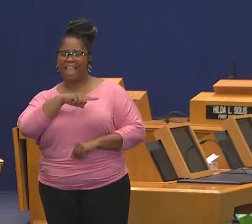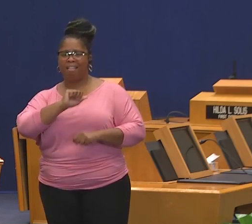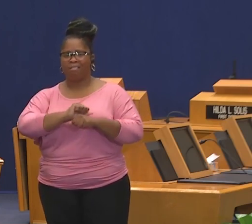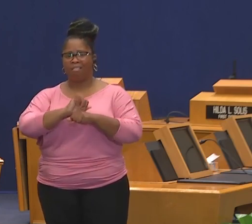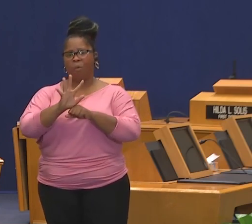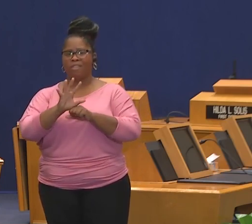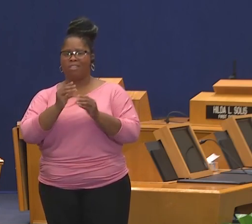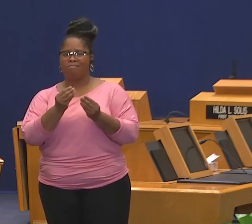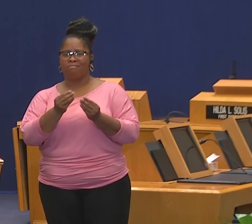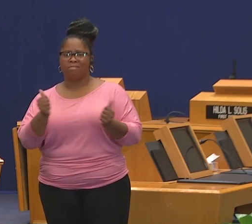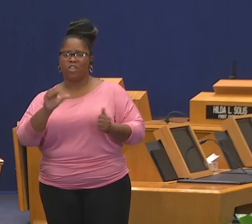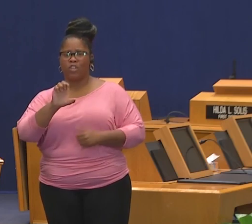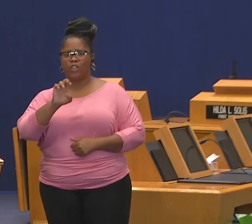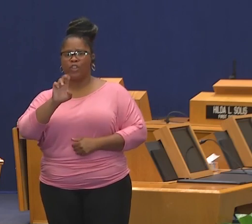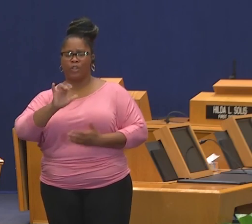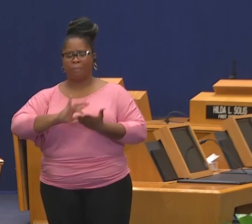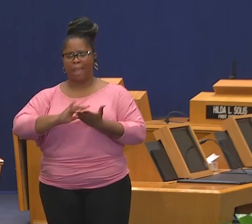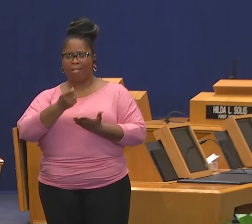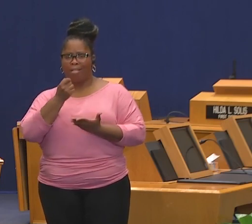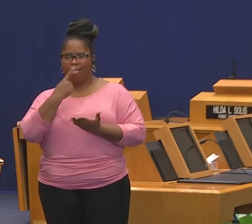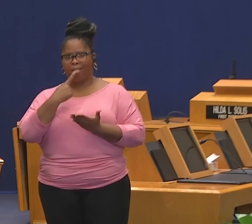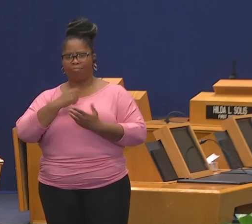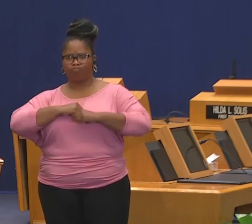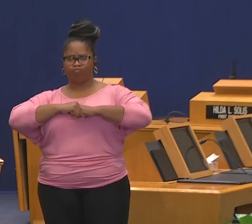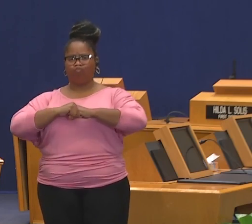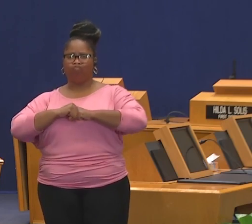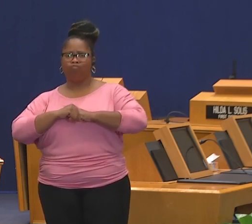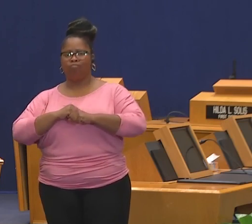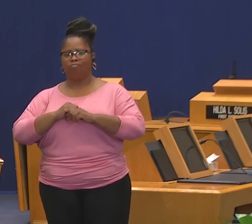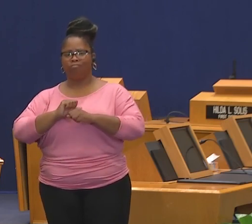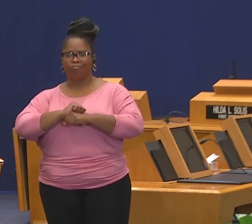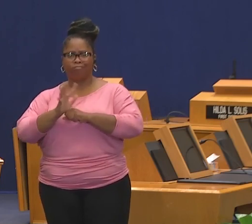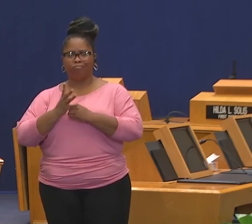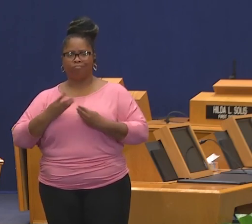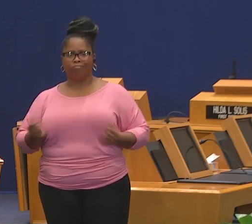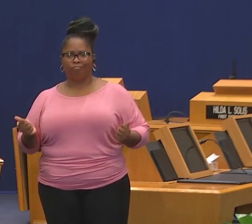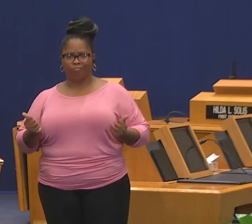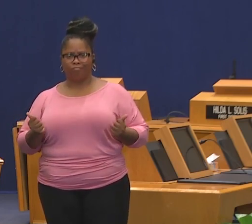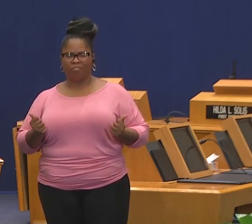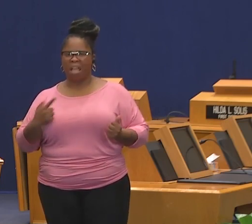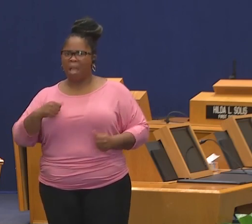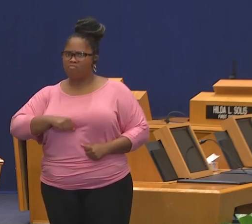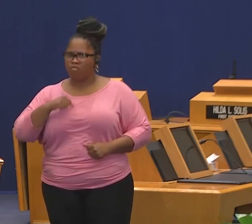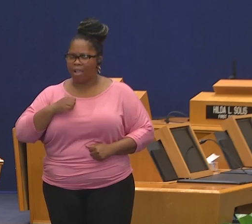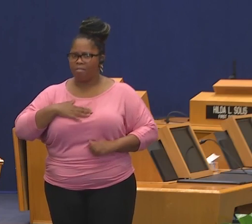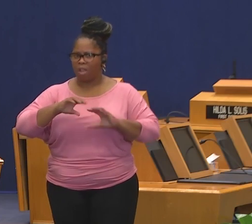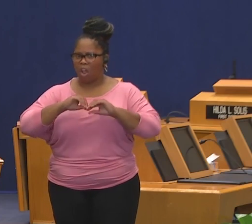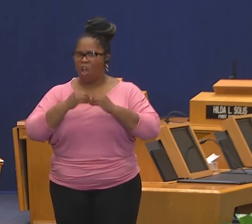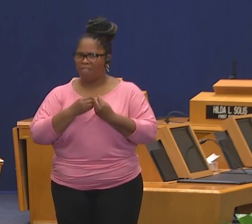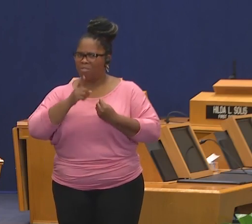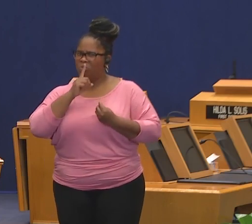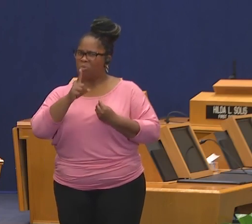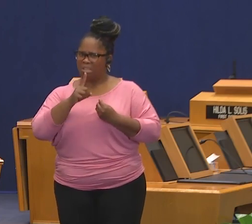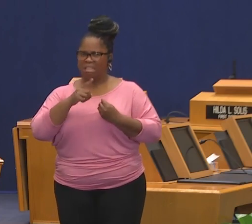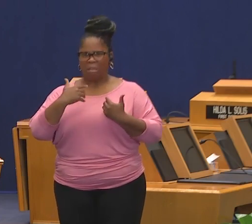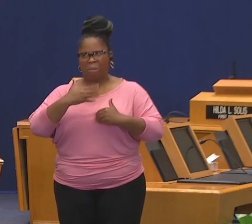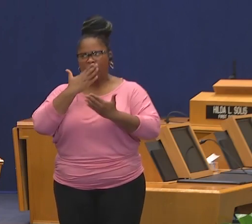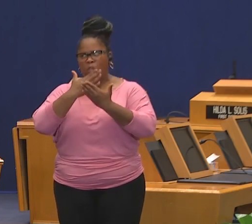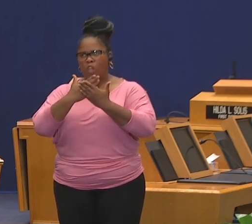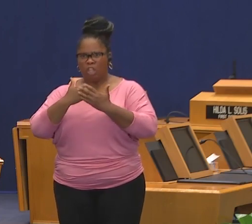proud of how the people in my office have responded to these unprecedented times, and please know that we're doing our best to serve